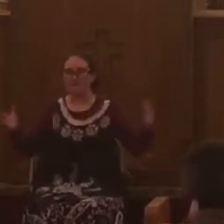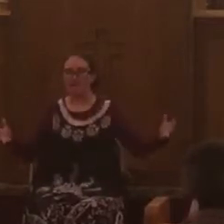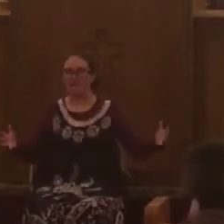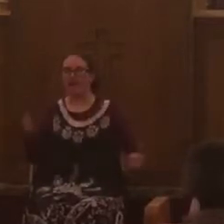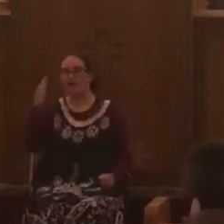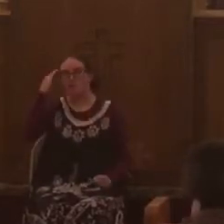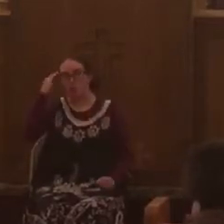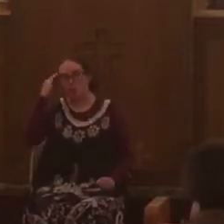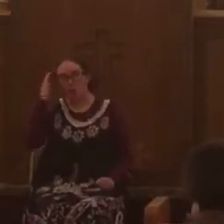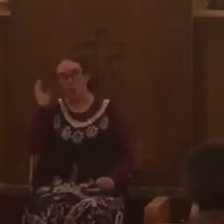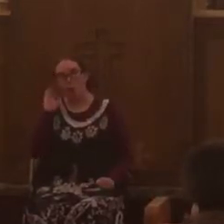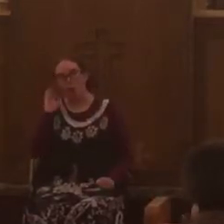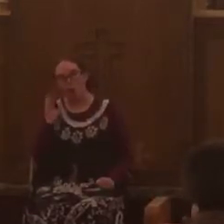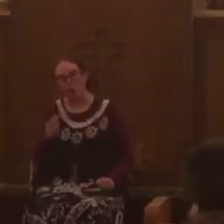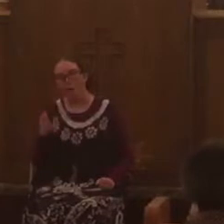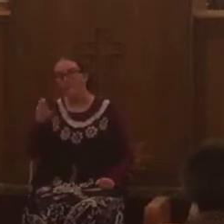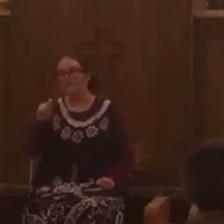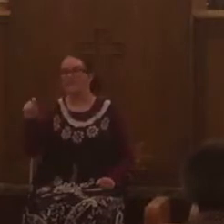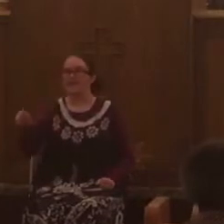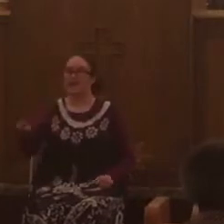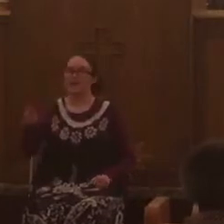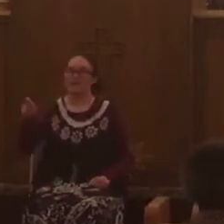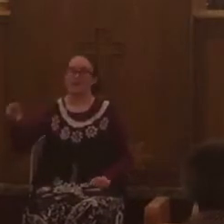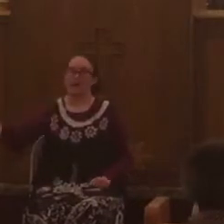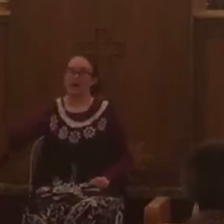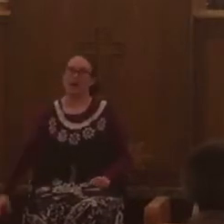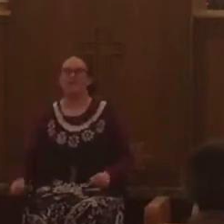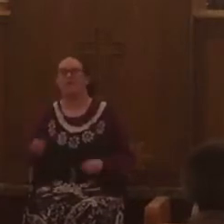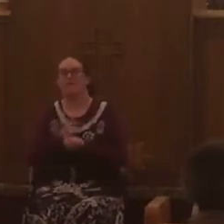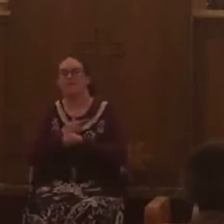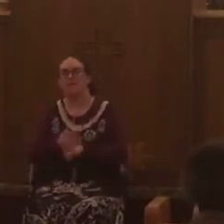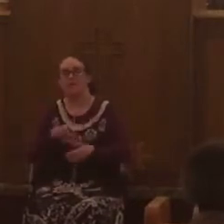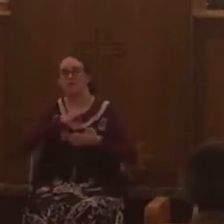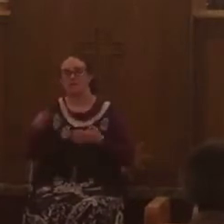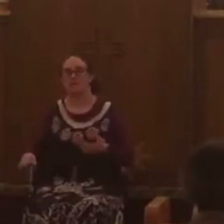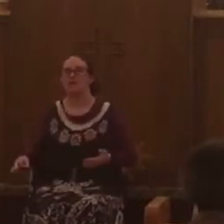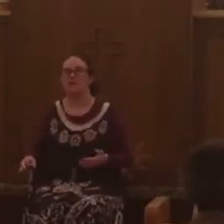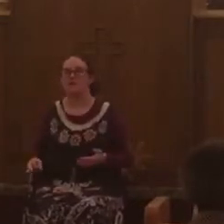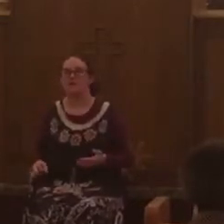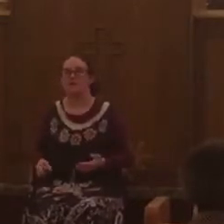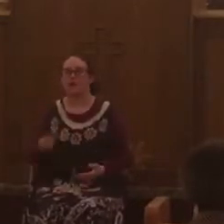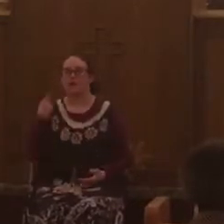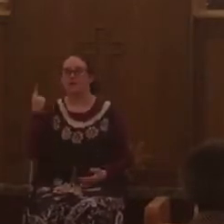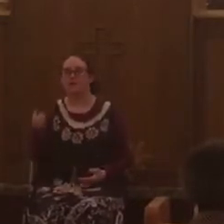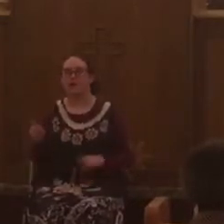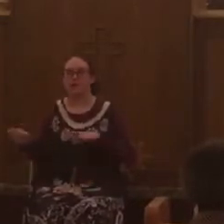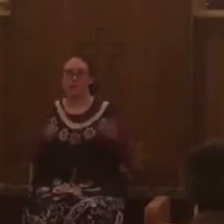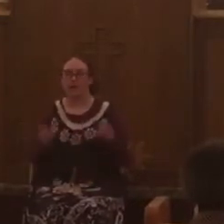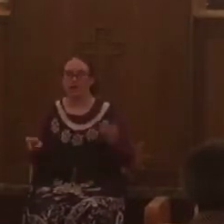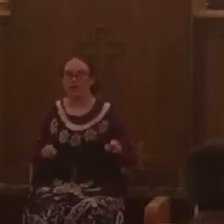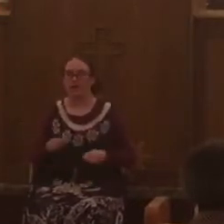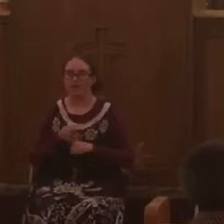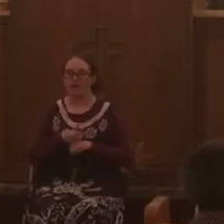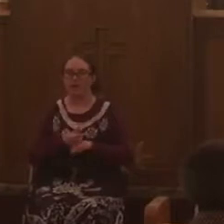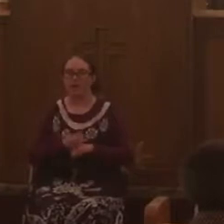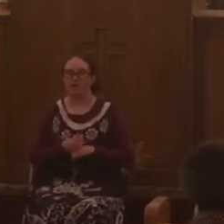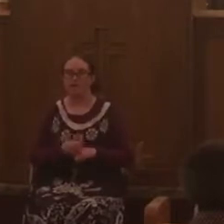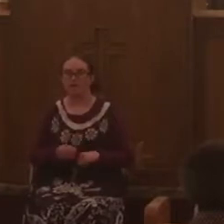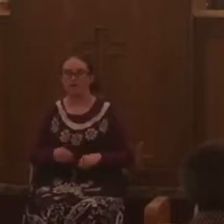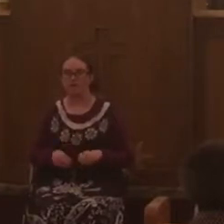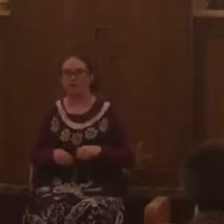on my own. I have to have his authority. Hallelujah. But I can't get his authority unless I'm submitted to him.